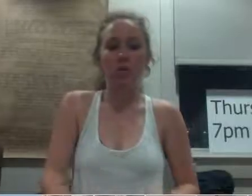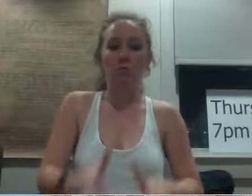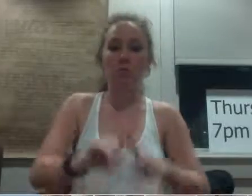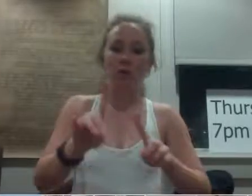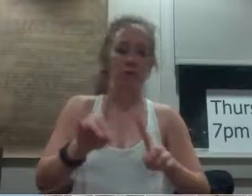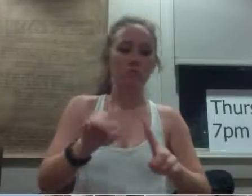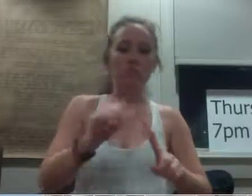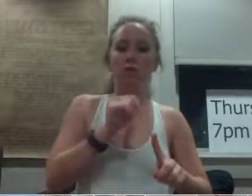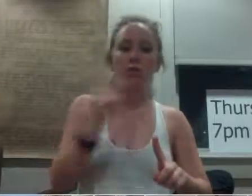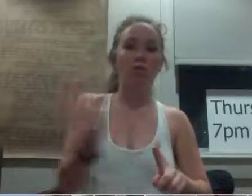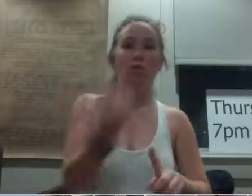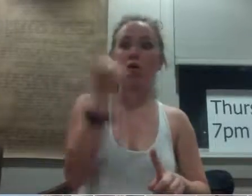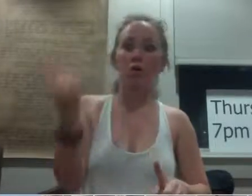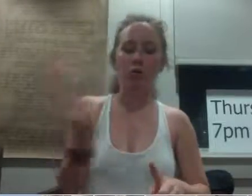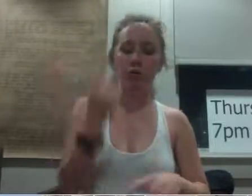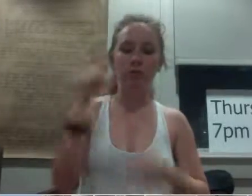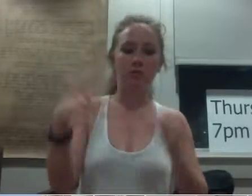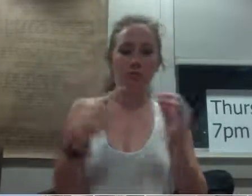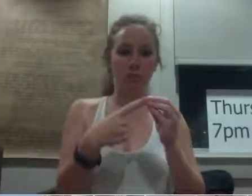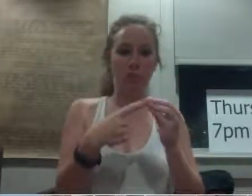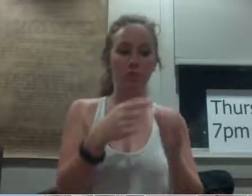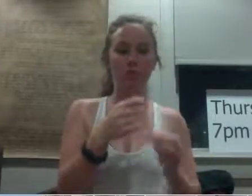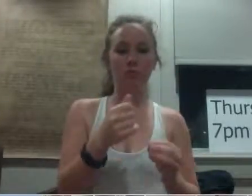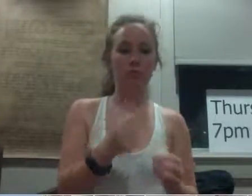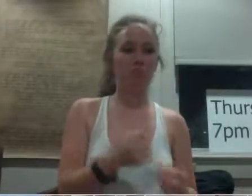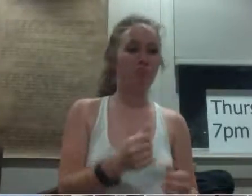Culture was expressed through poetry.